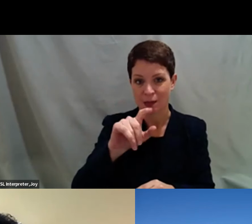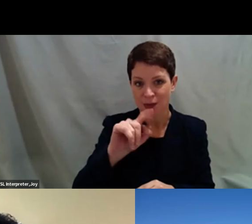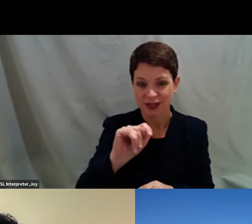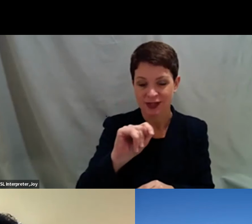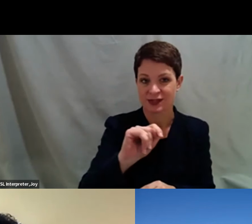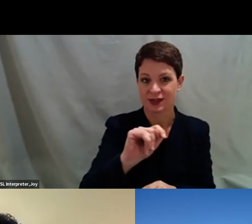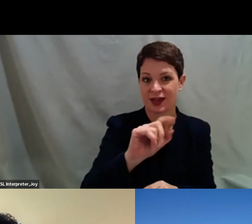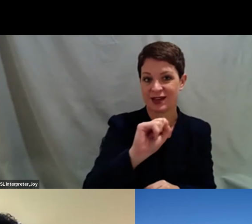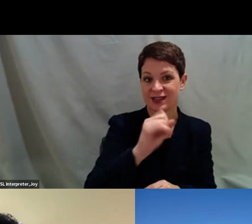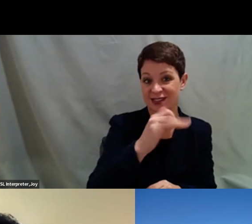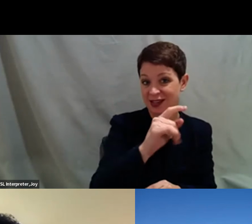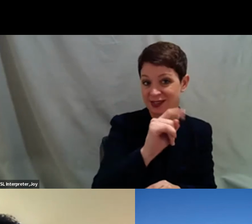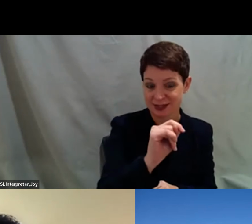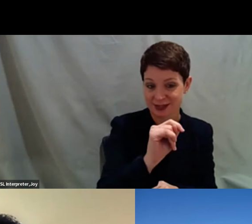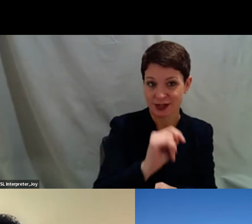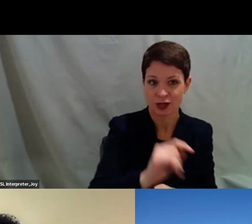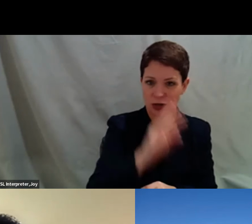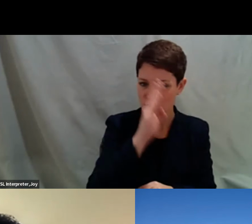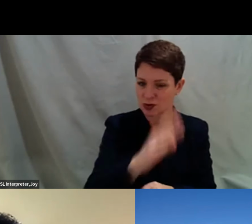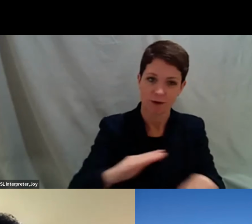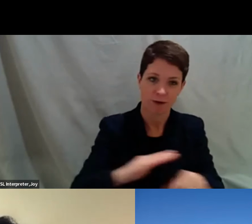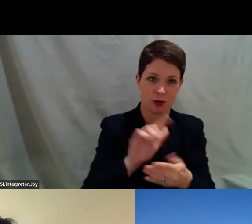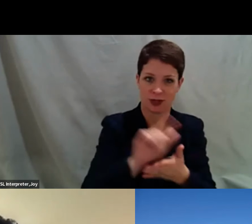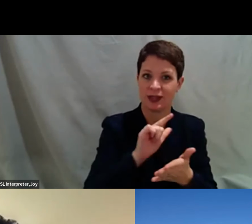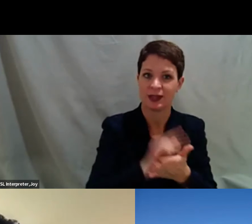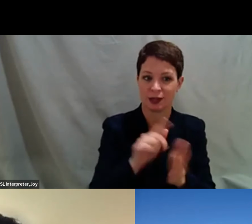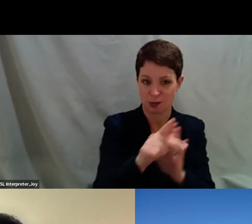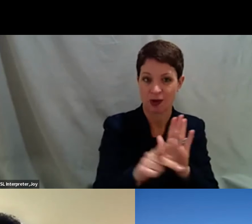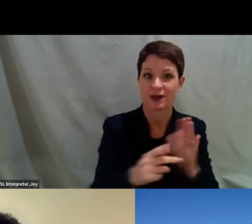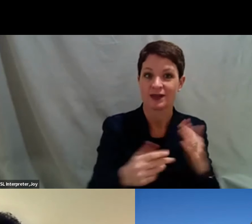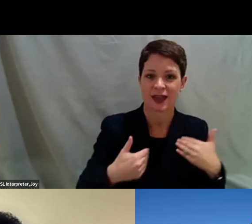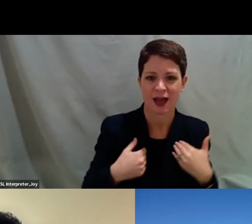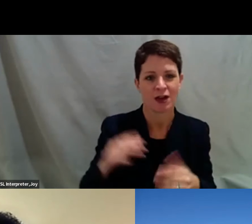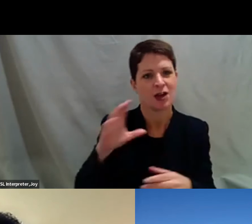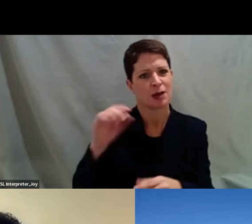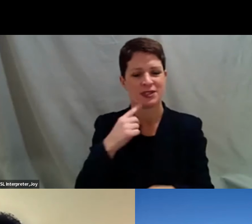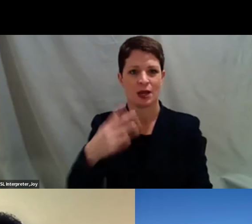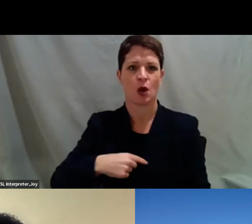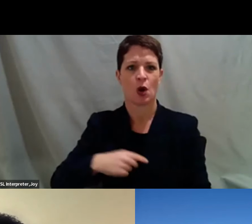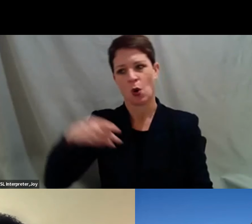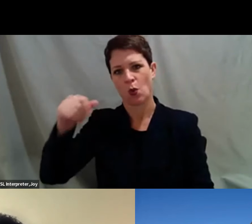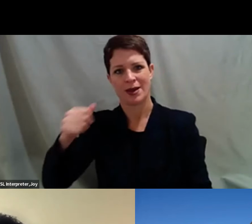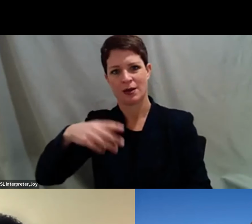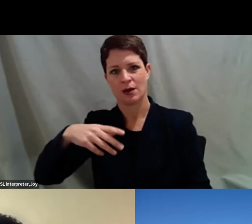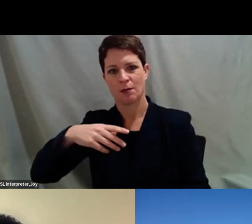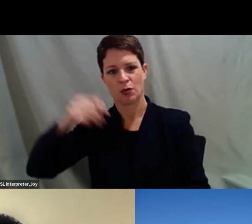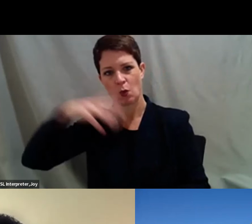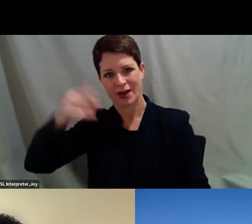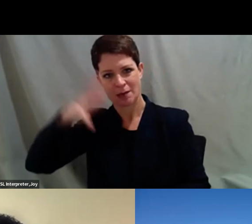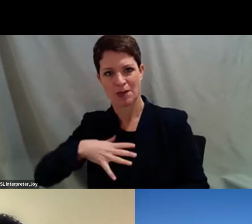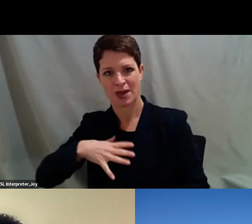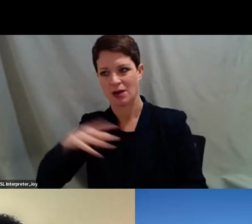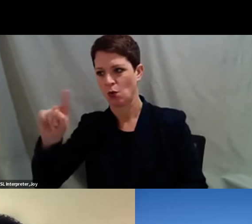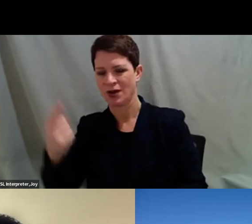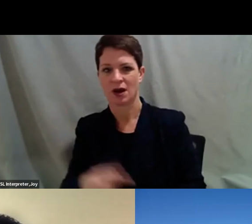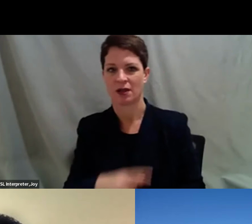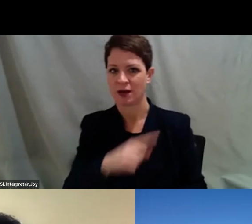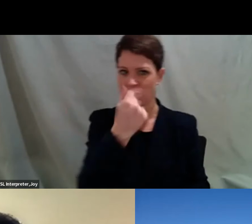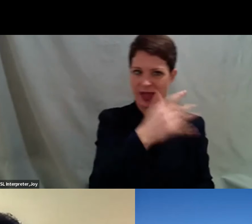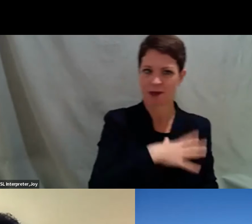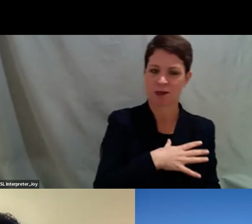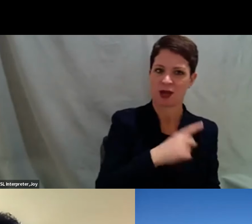are straightforward, fully legal policies where employers say, well, we pay the white man a buck and we pay the black man a quarter for the